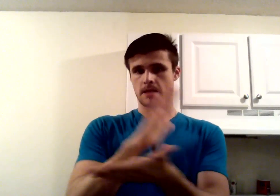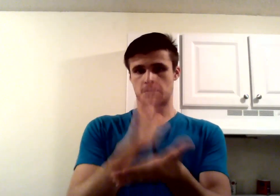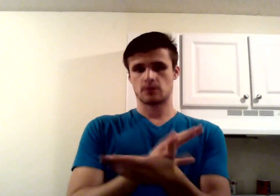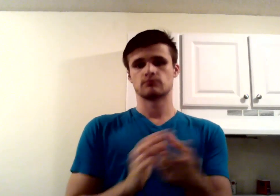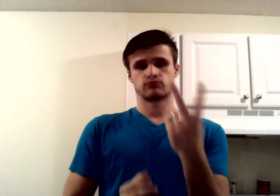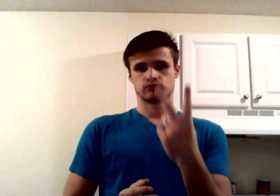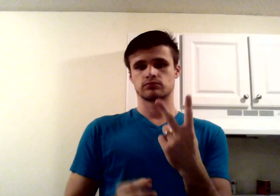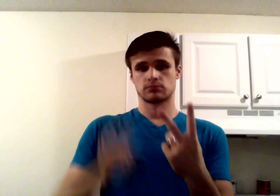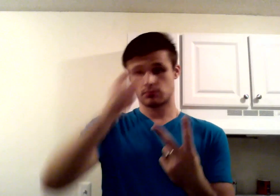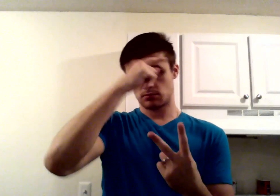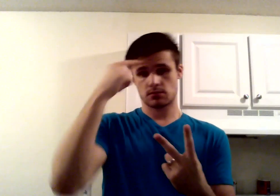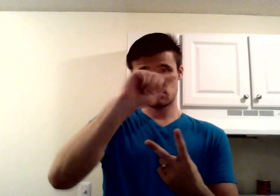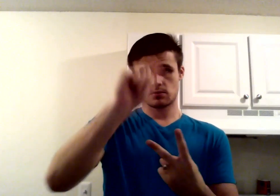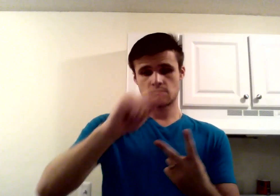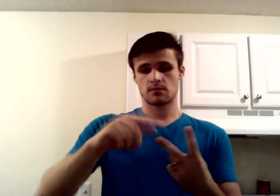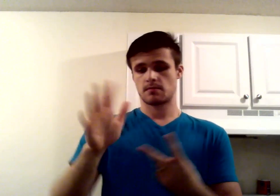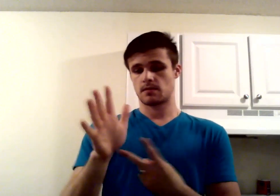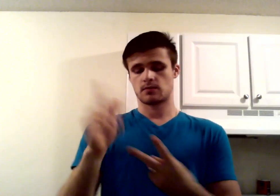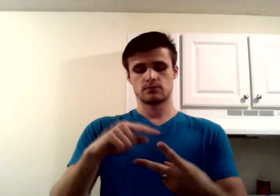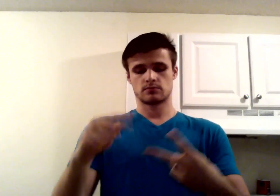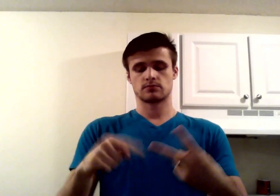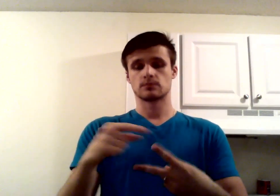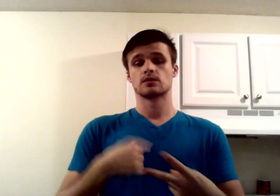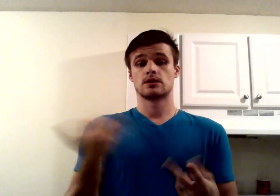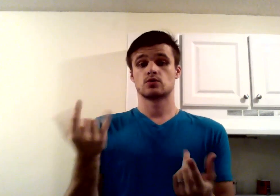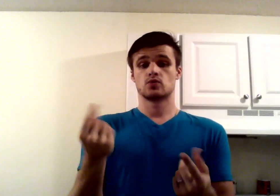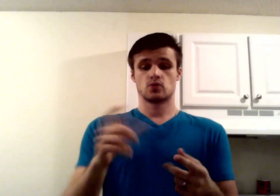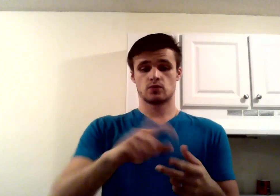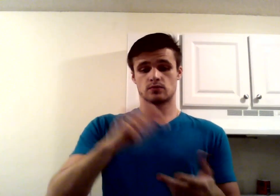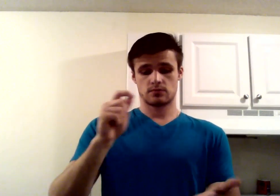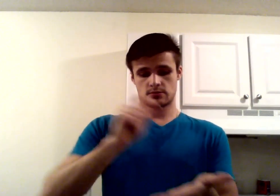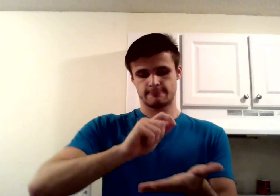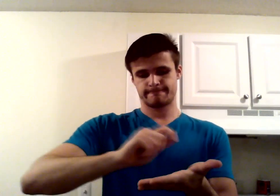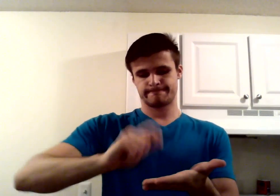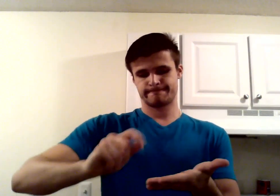we need just blank side. And I write the random 4-digit number, for example, 8,